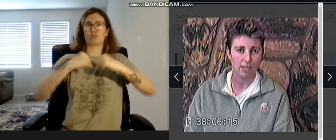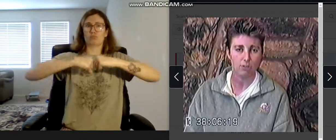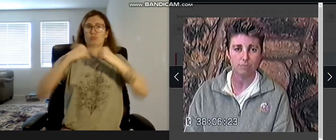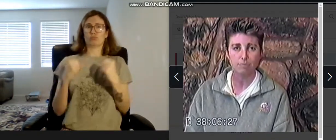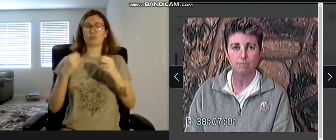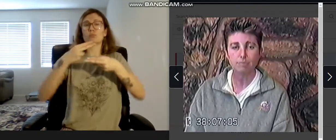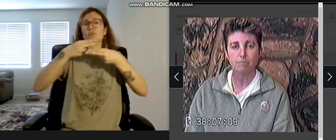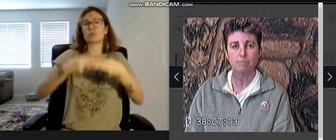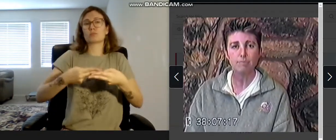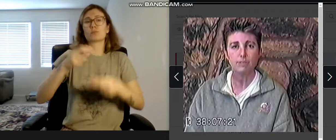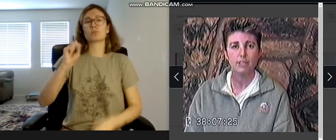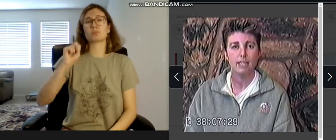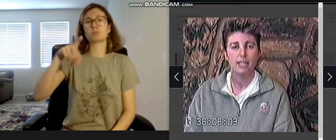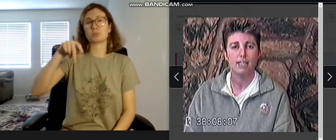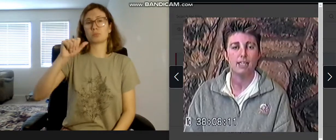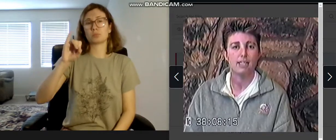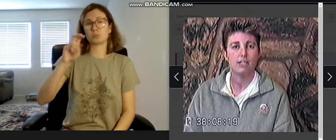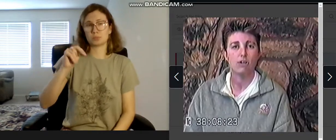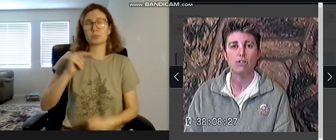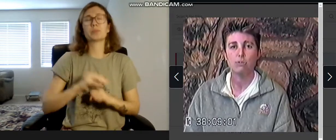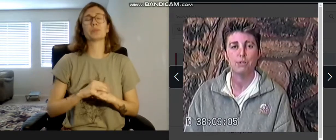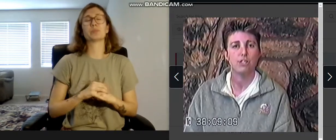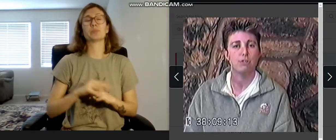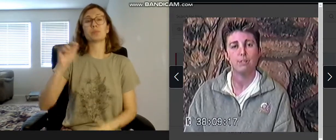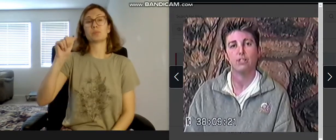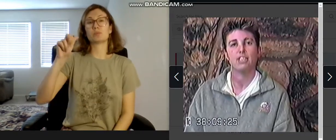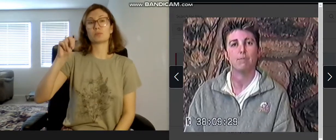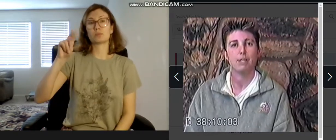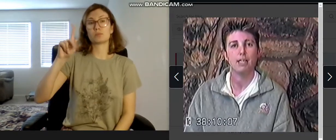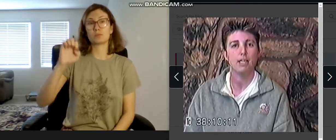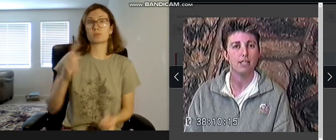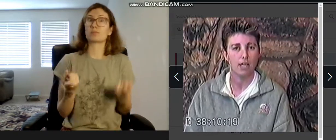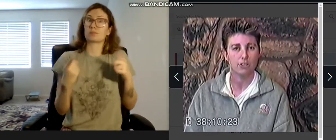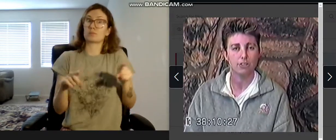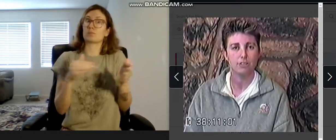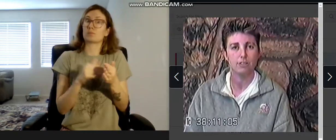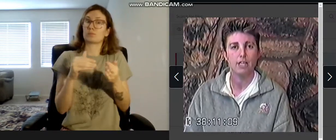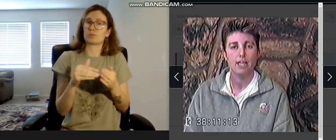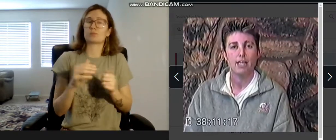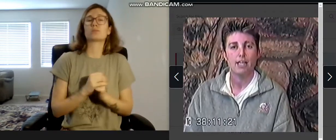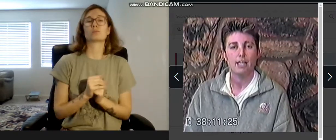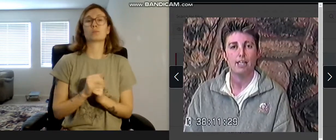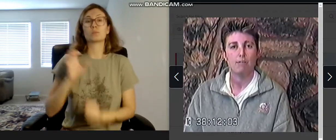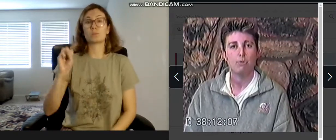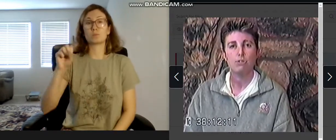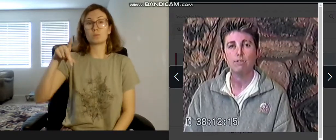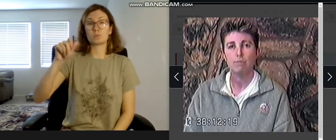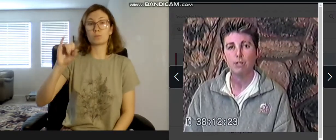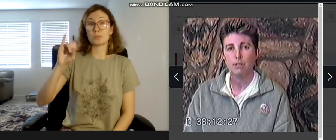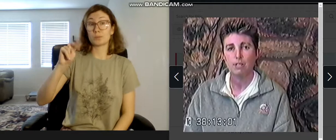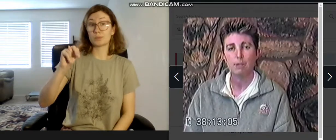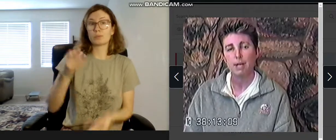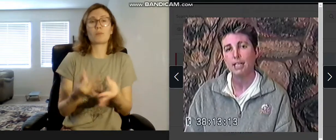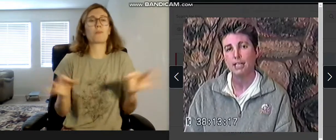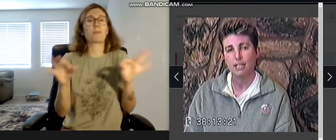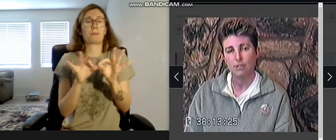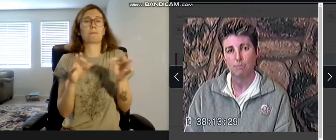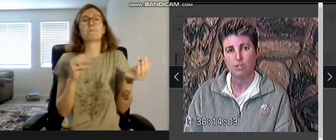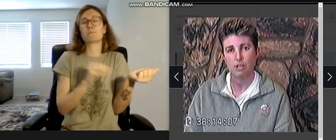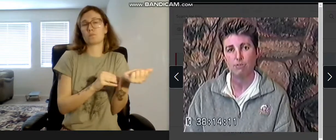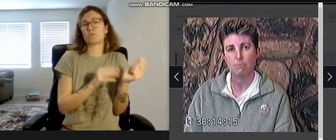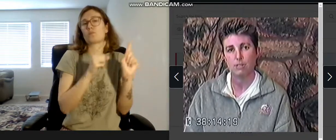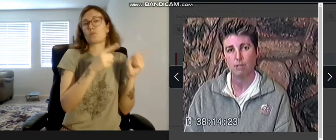the ankle. And all sprains should be looked at by a doctor, and most of them the body can